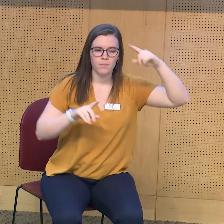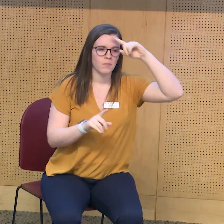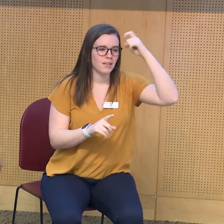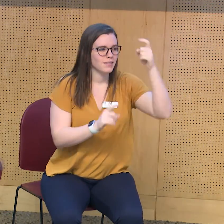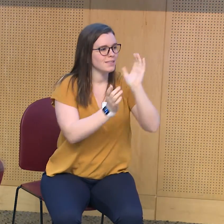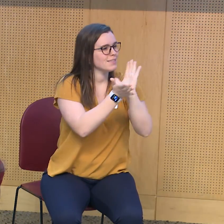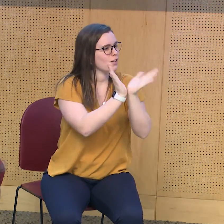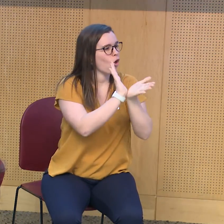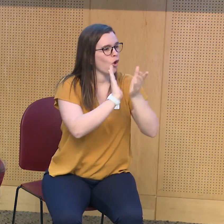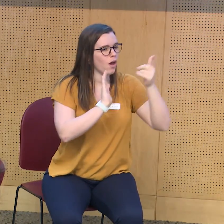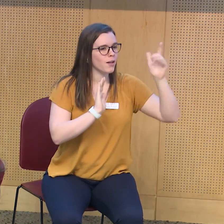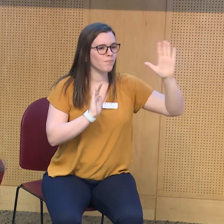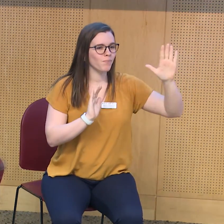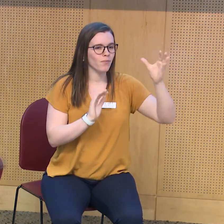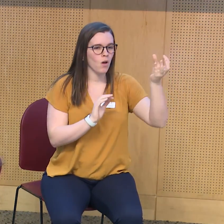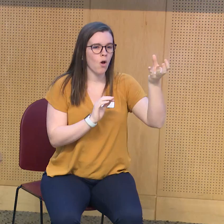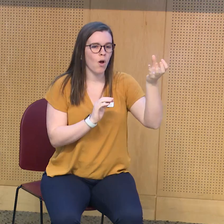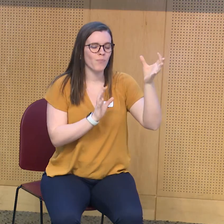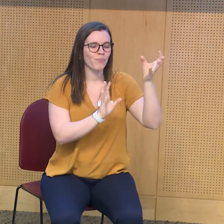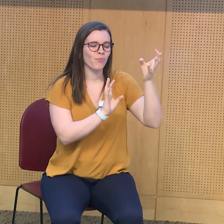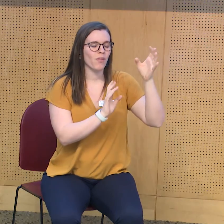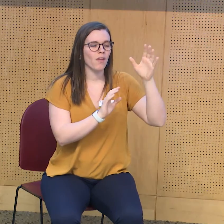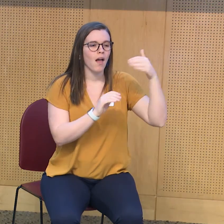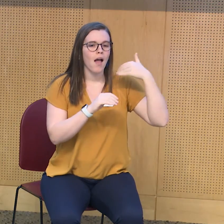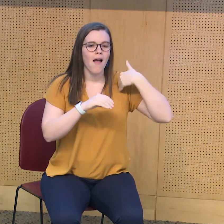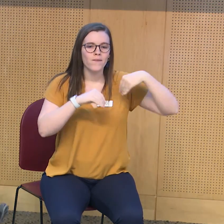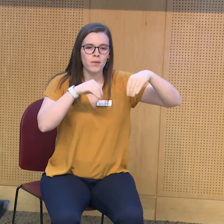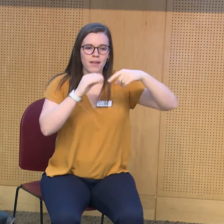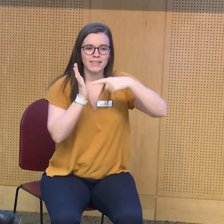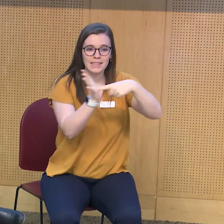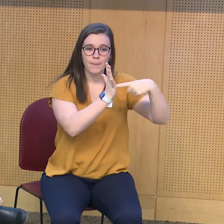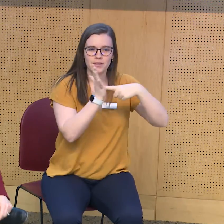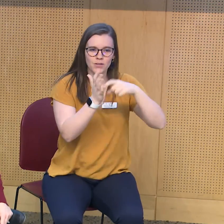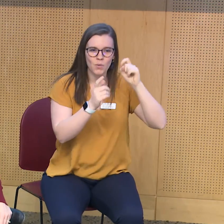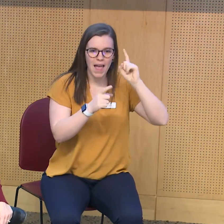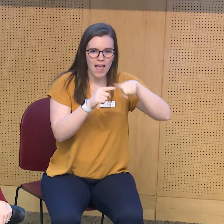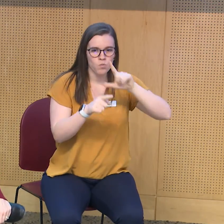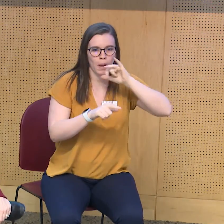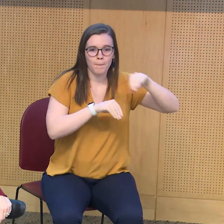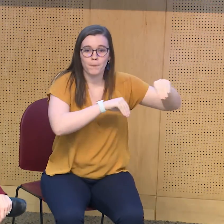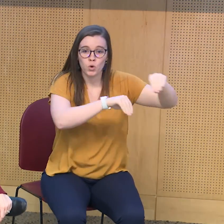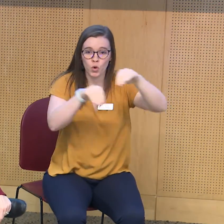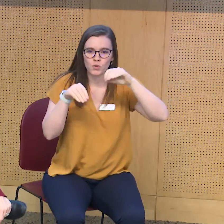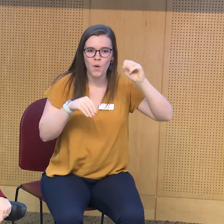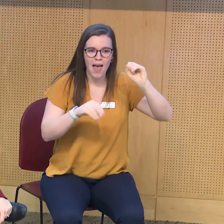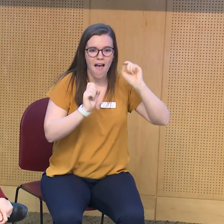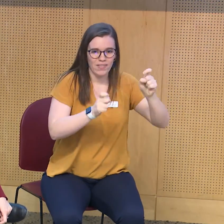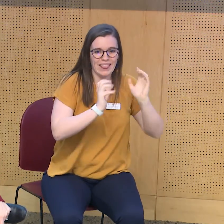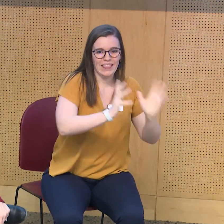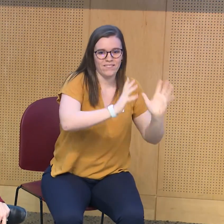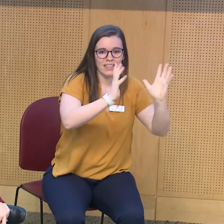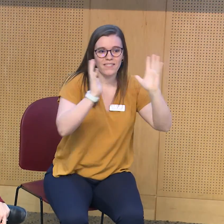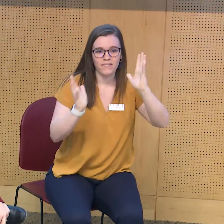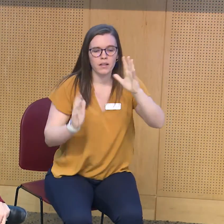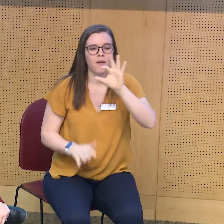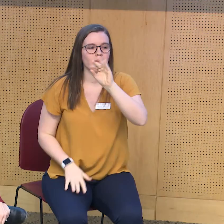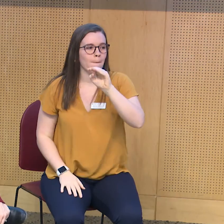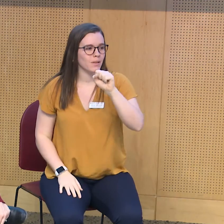because the Dyer Arts has their own templates, and you can't move furniture around, so FMS does not